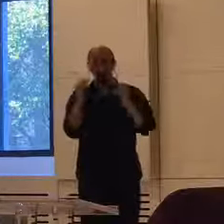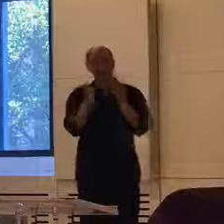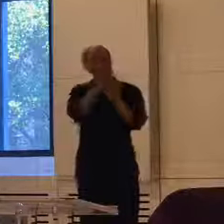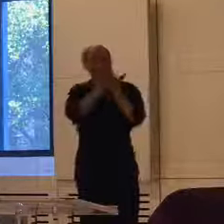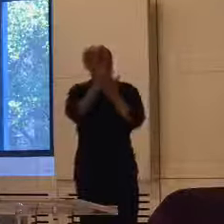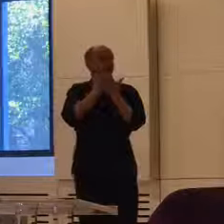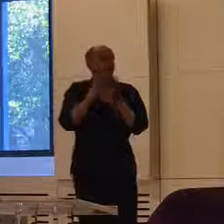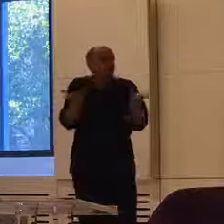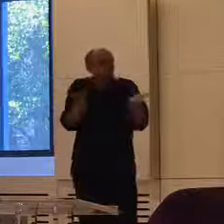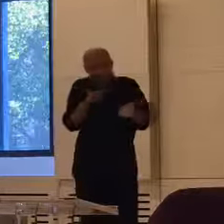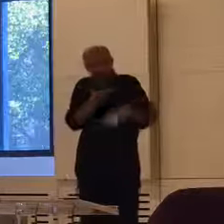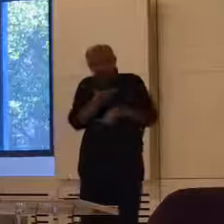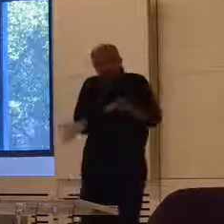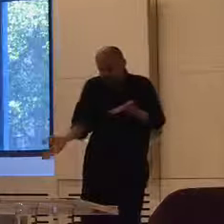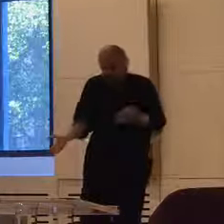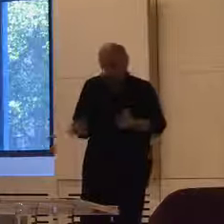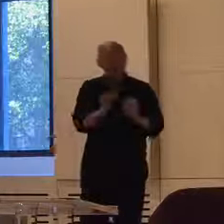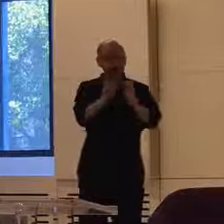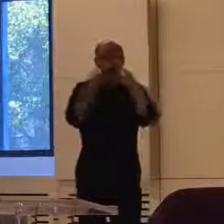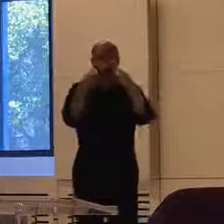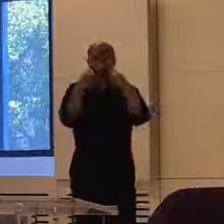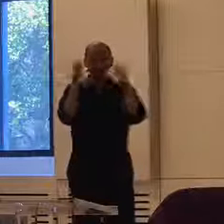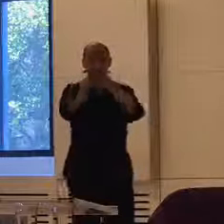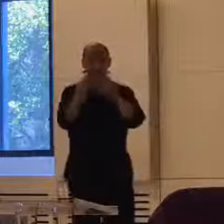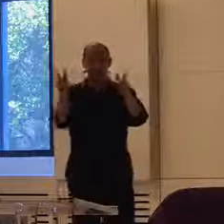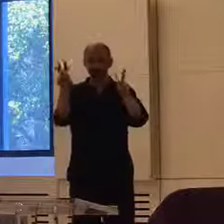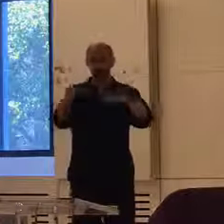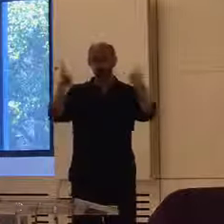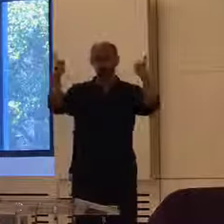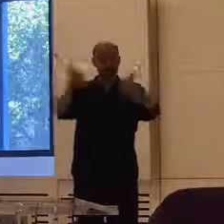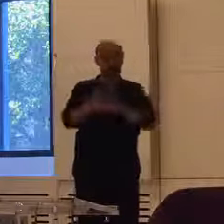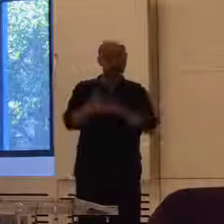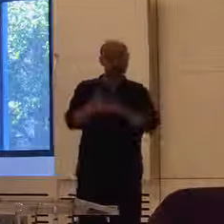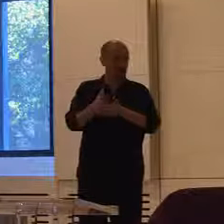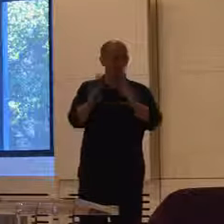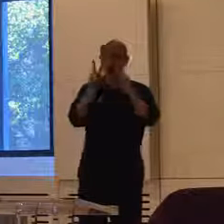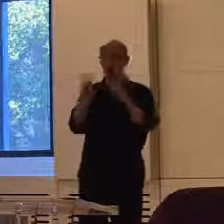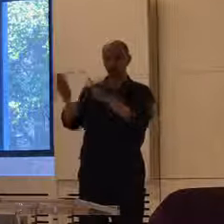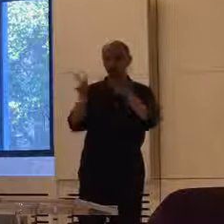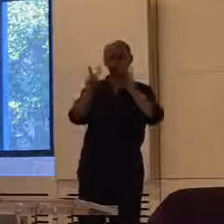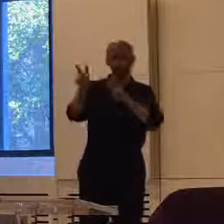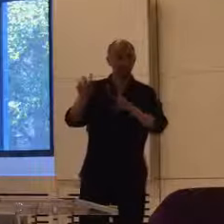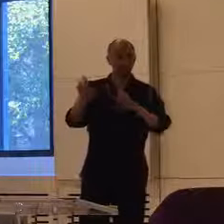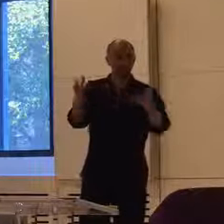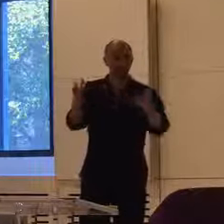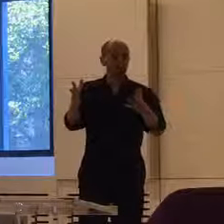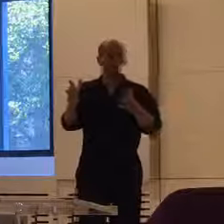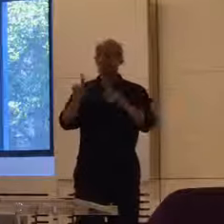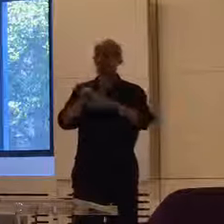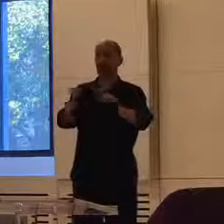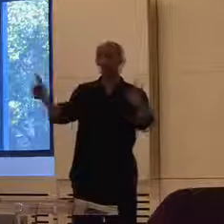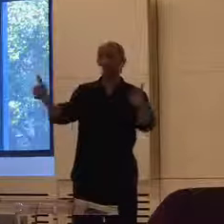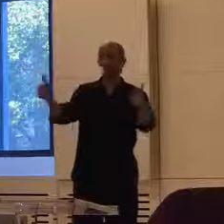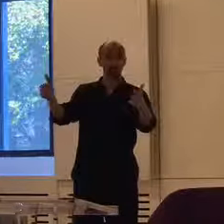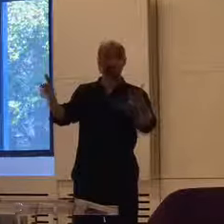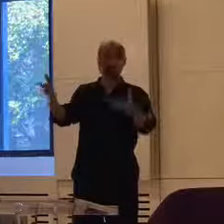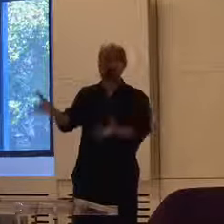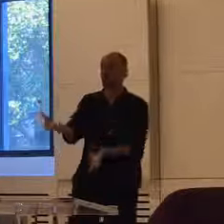deaf children, if their hearing isn't very good, their eyes are usually great, and that's what they can pick up language from,